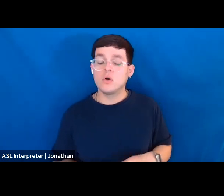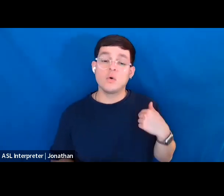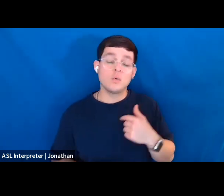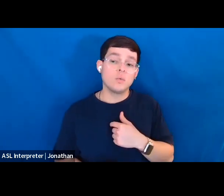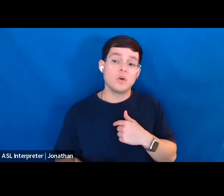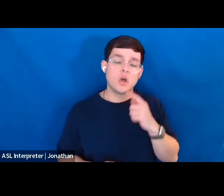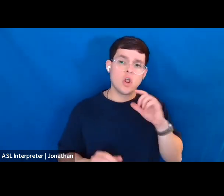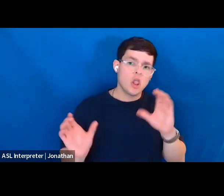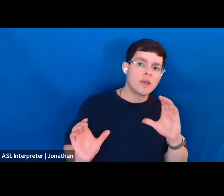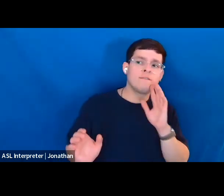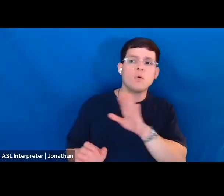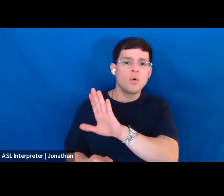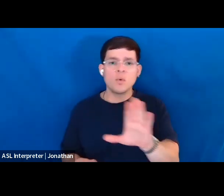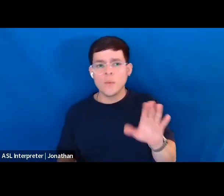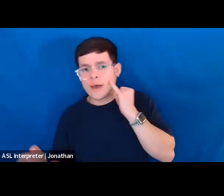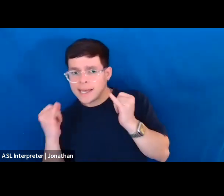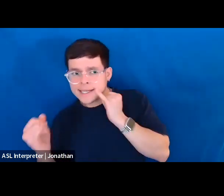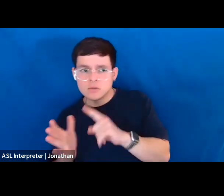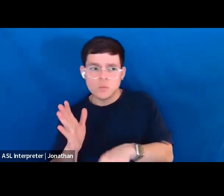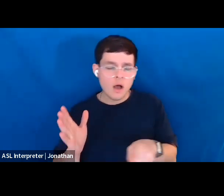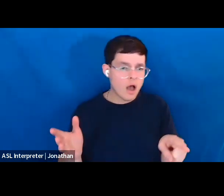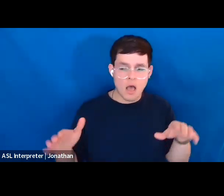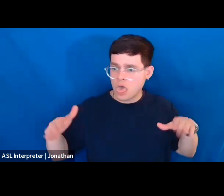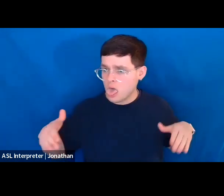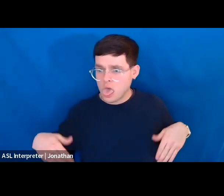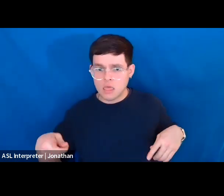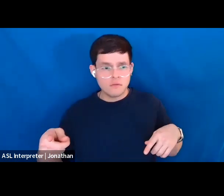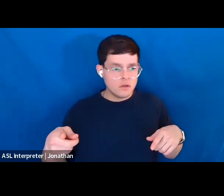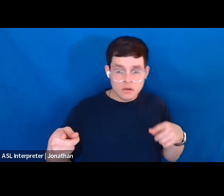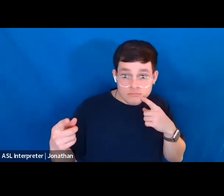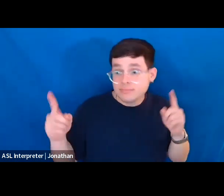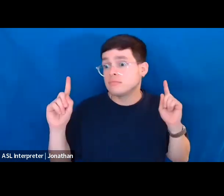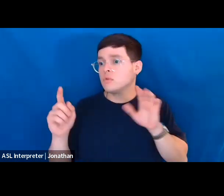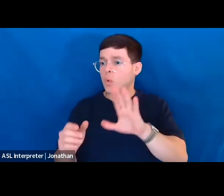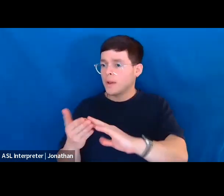that maybe we haven't thought of, that you have tried that really work in your communities.